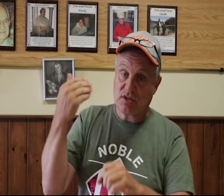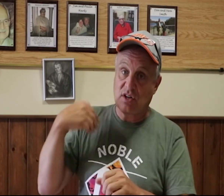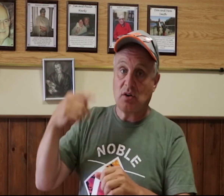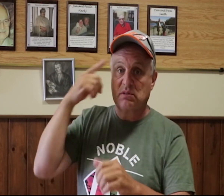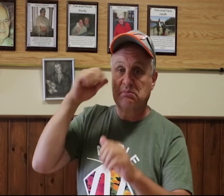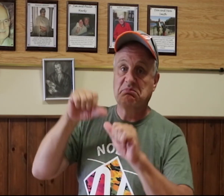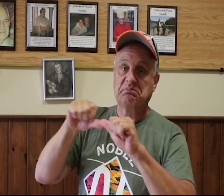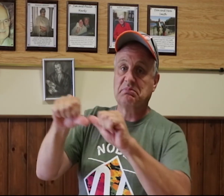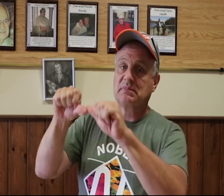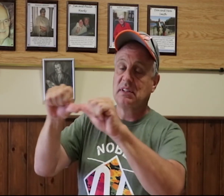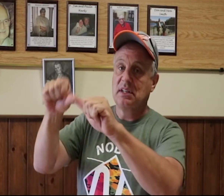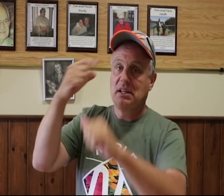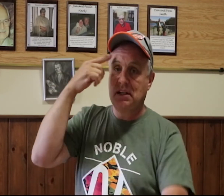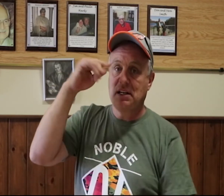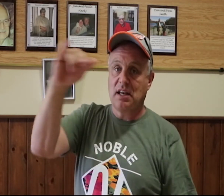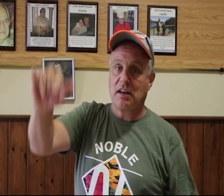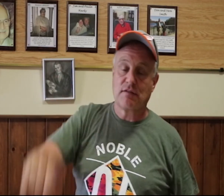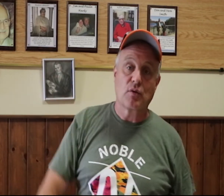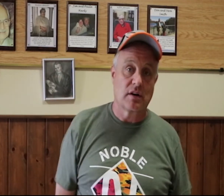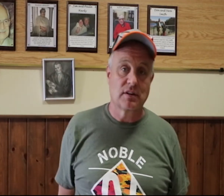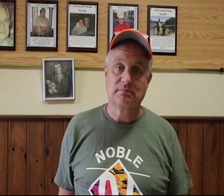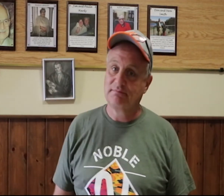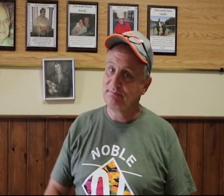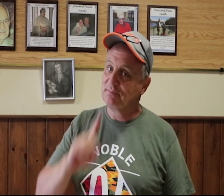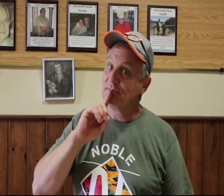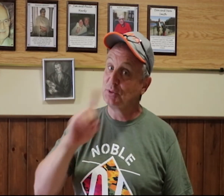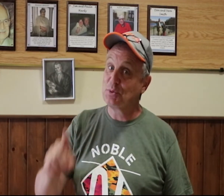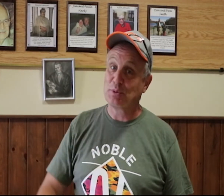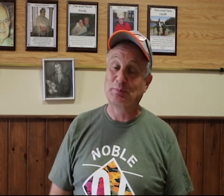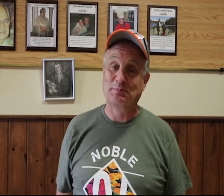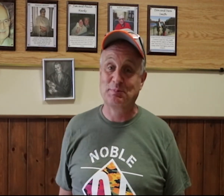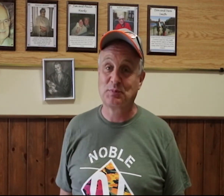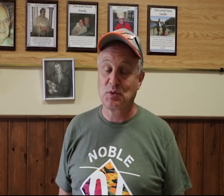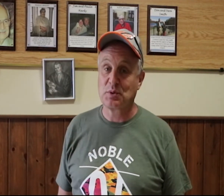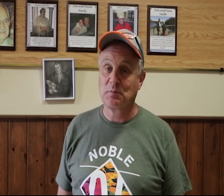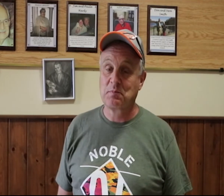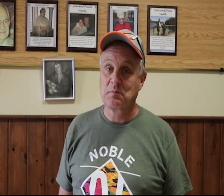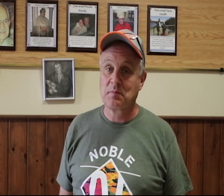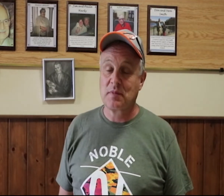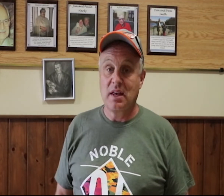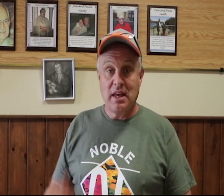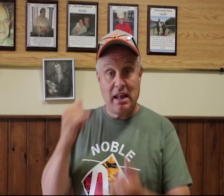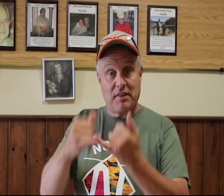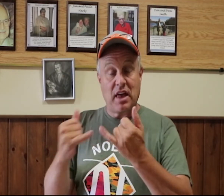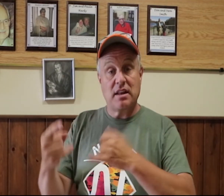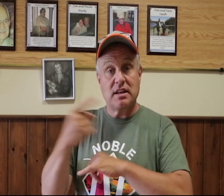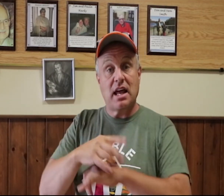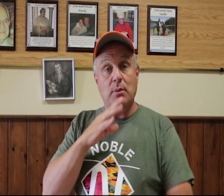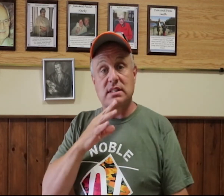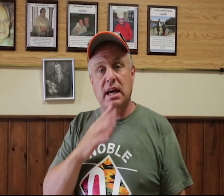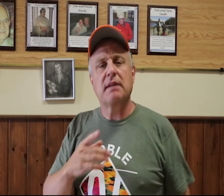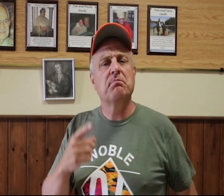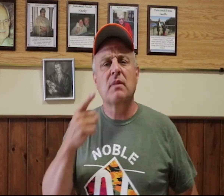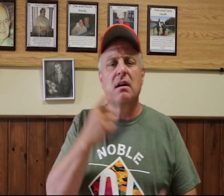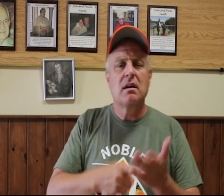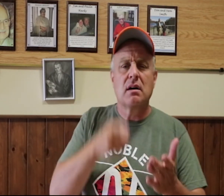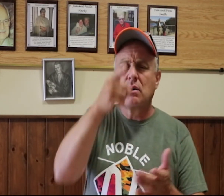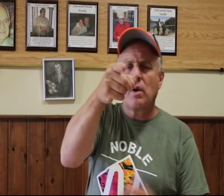ago, and forever. True, true. And at the end of the day, we say, what are